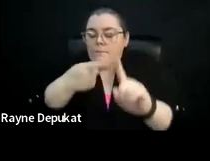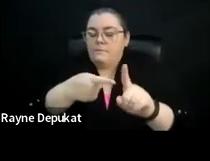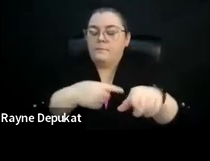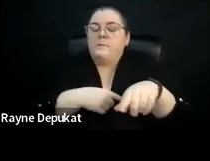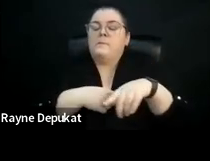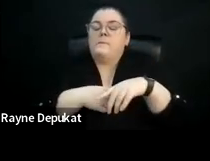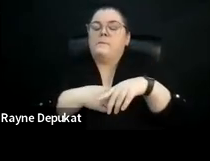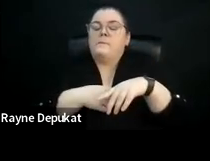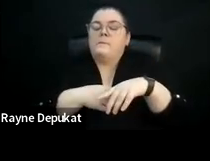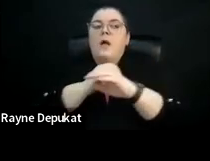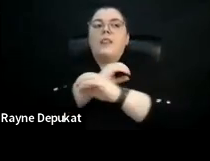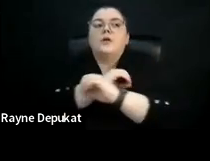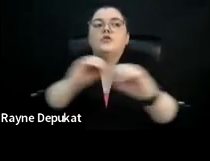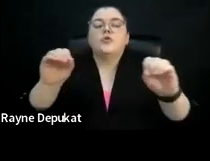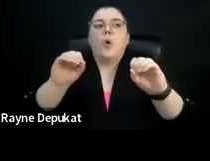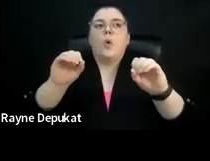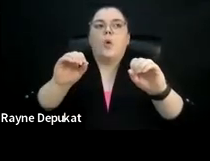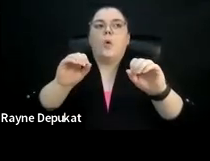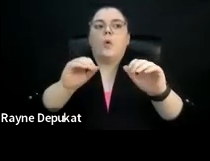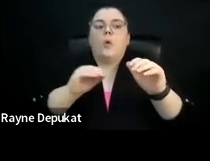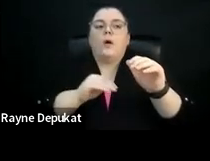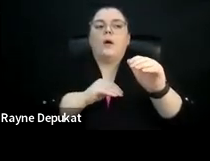and this is what this part right here talks about it.